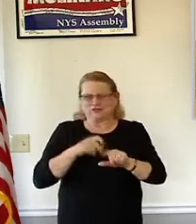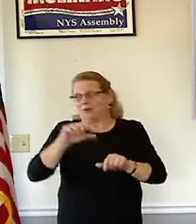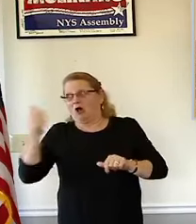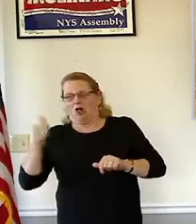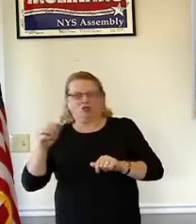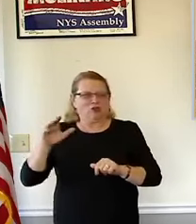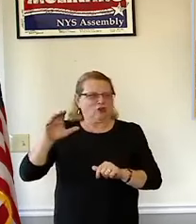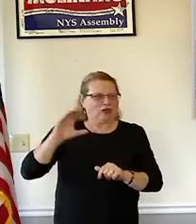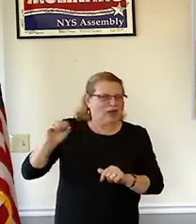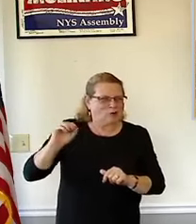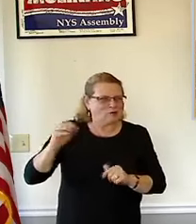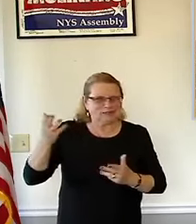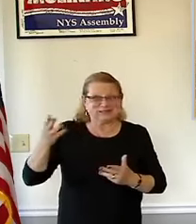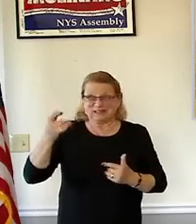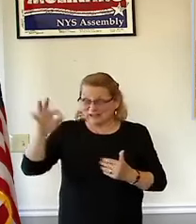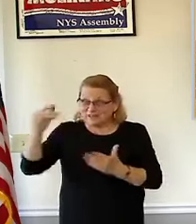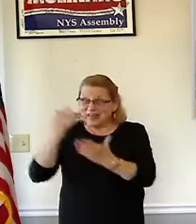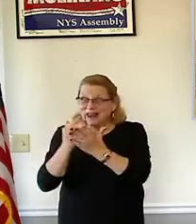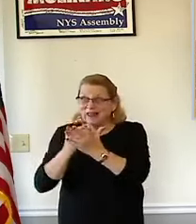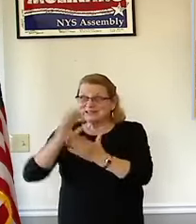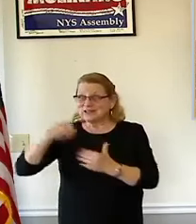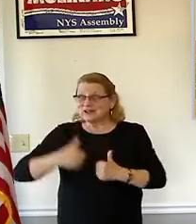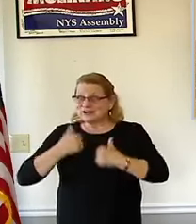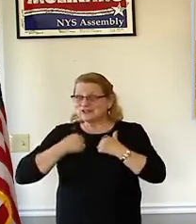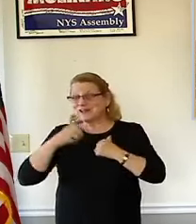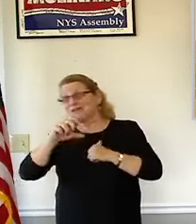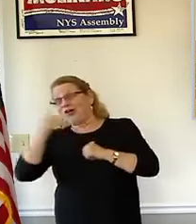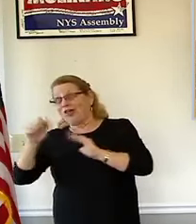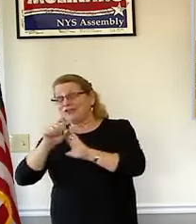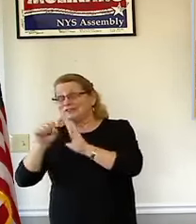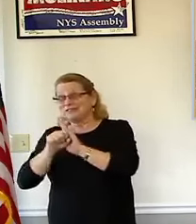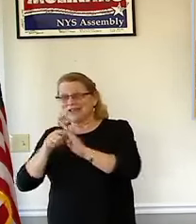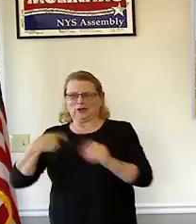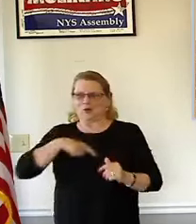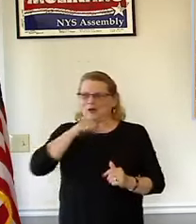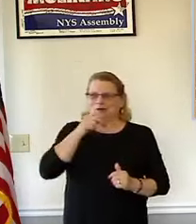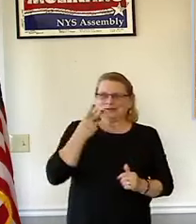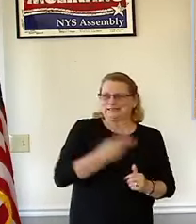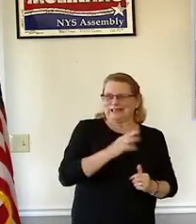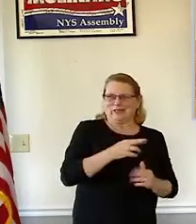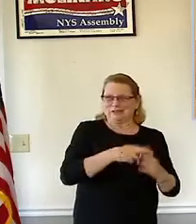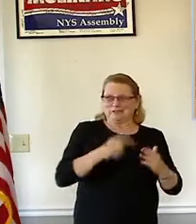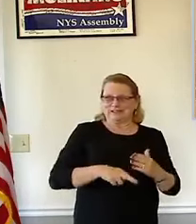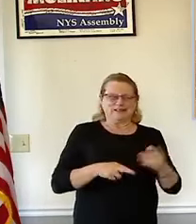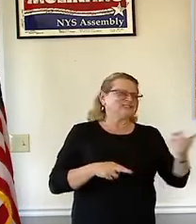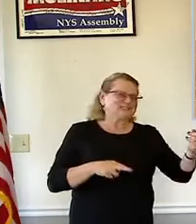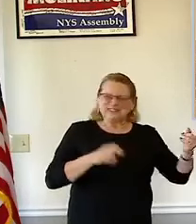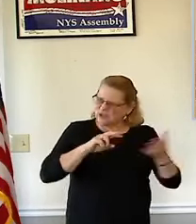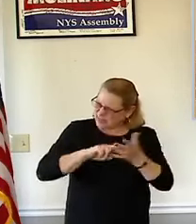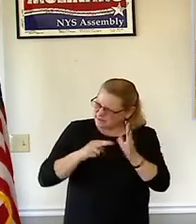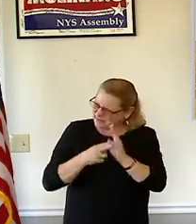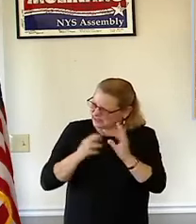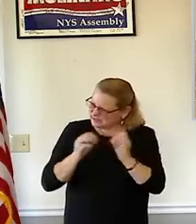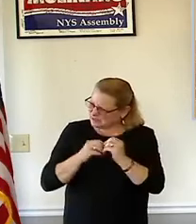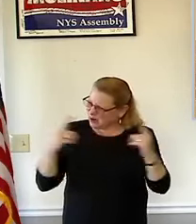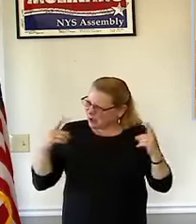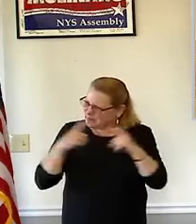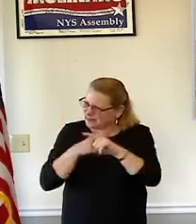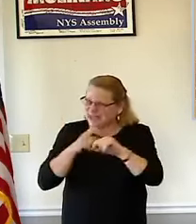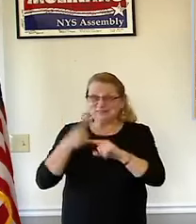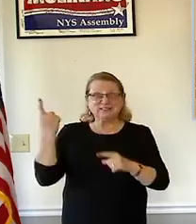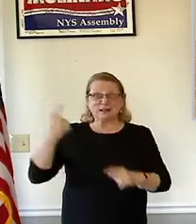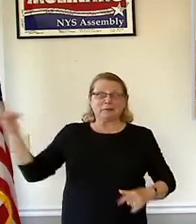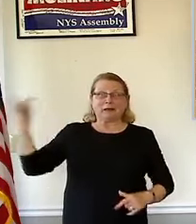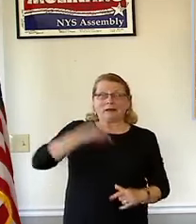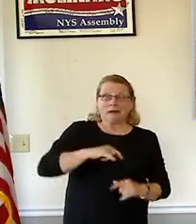another state, we typically don't get those results. So to make things even more complicated, if you're traveling in from Arizona,